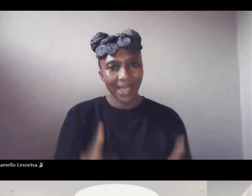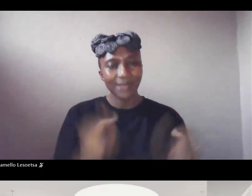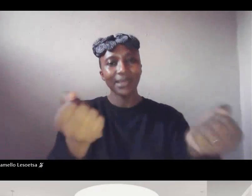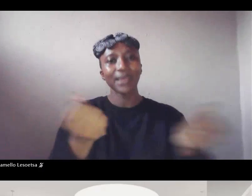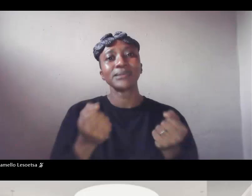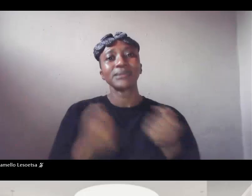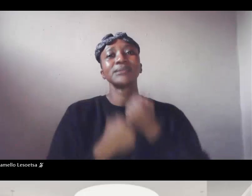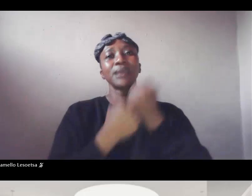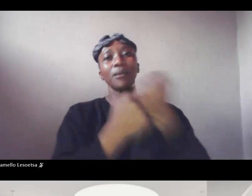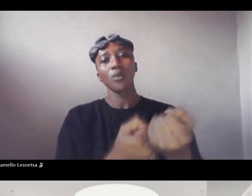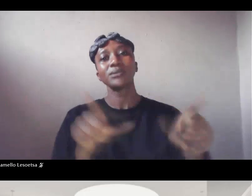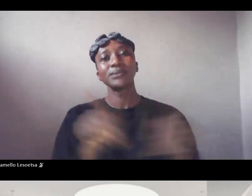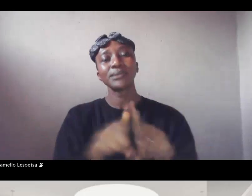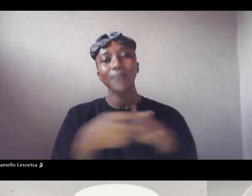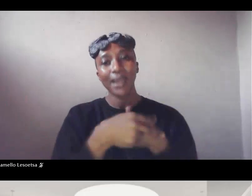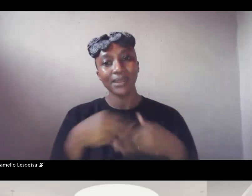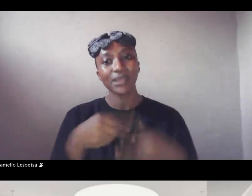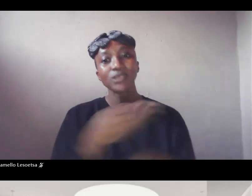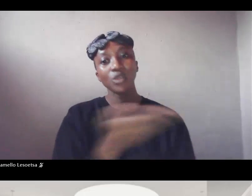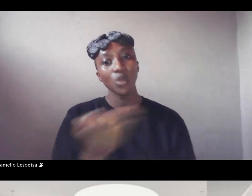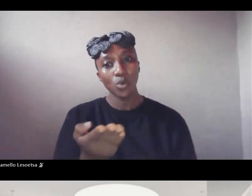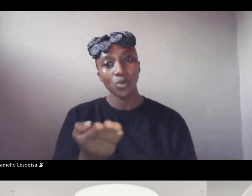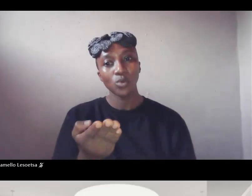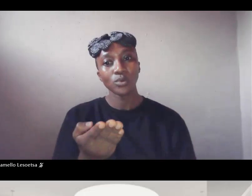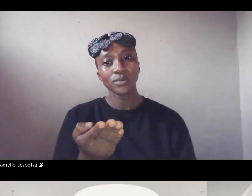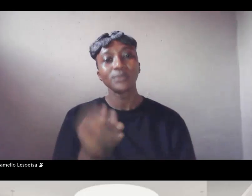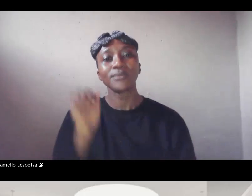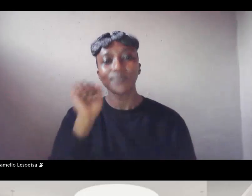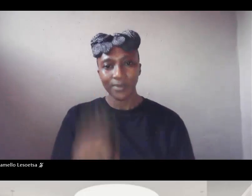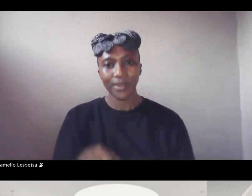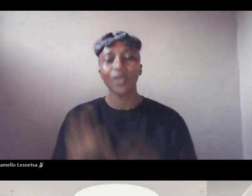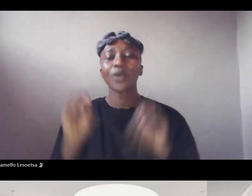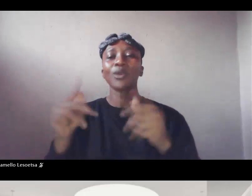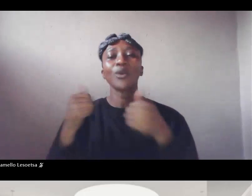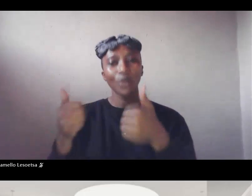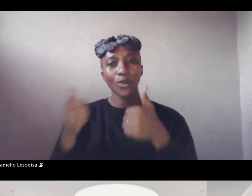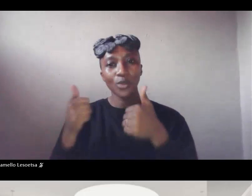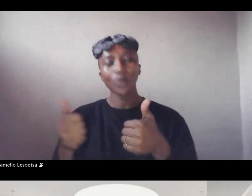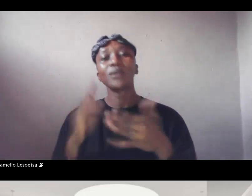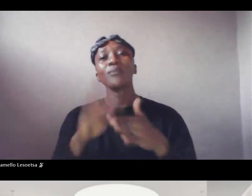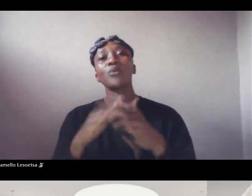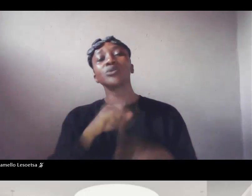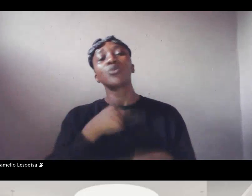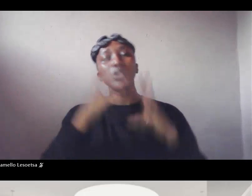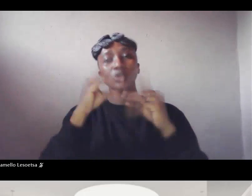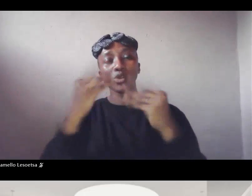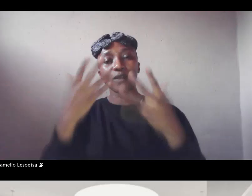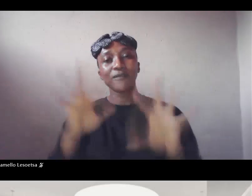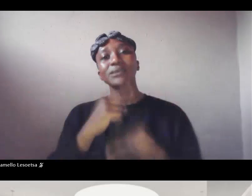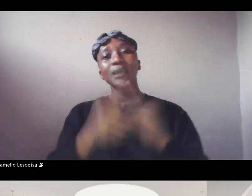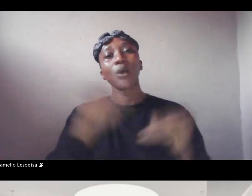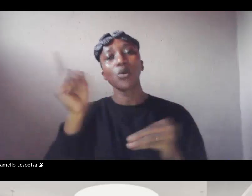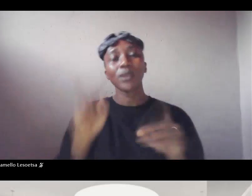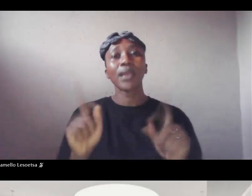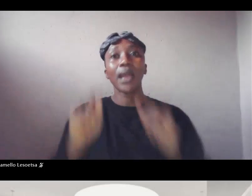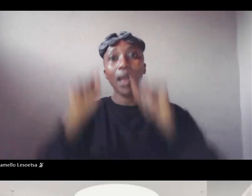address those. Okay, so good. But you talked about awareness. Awareness,